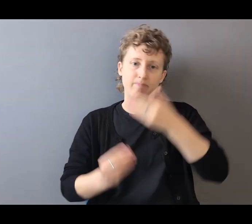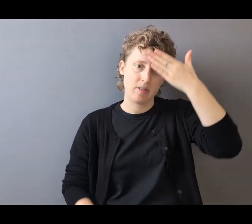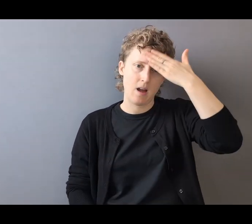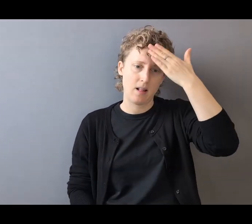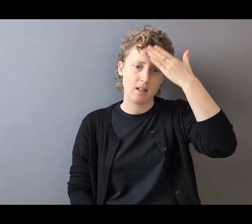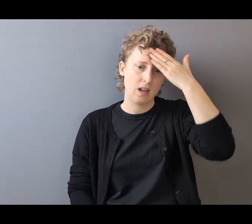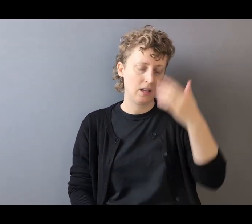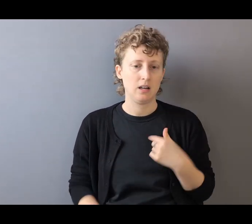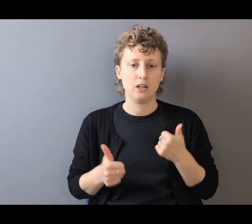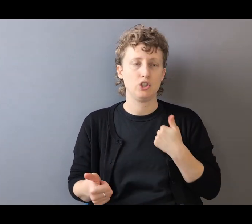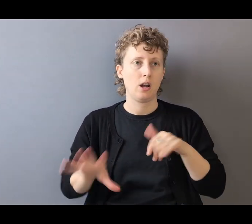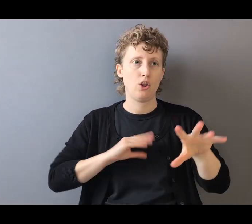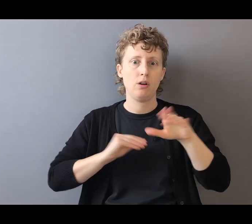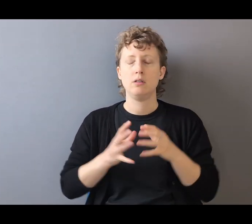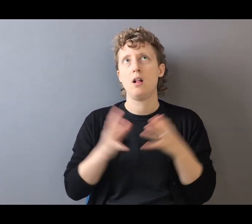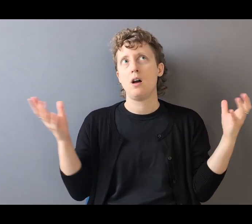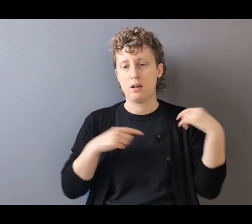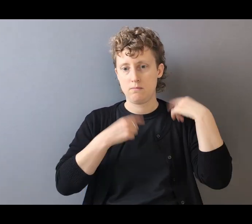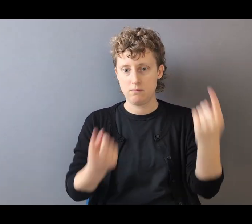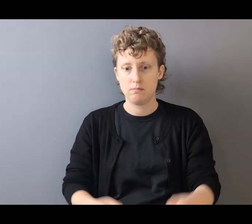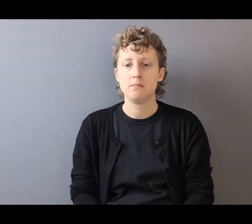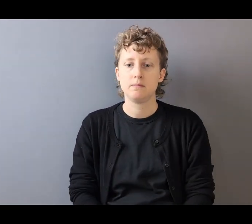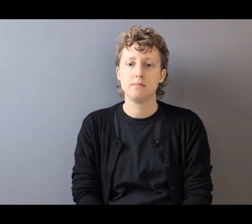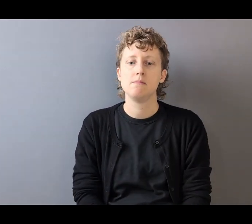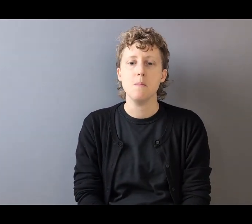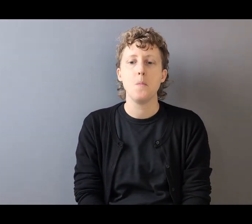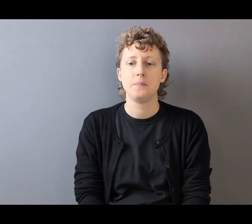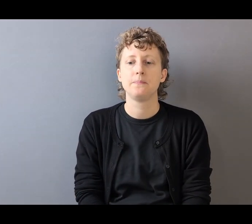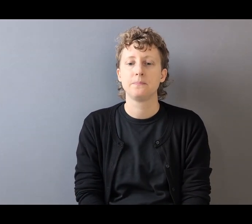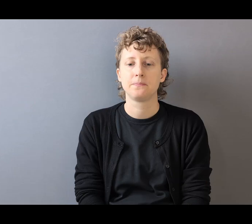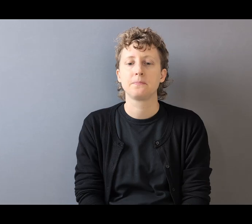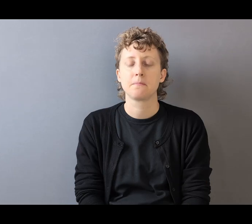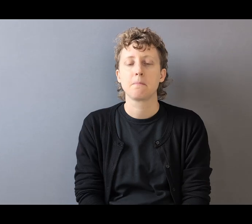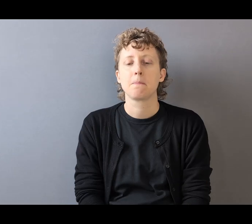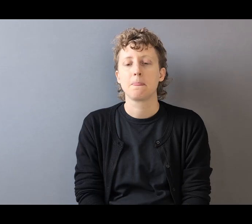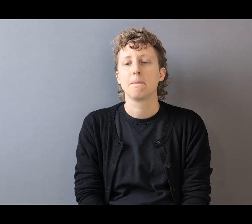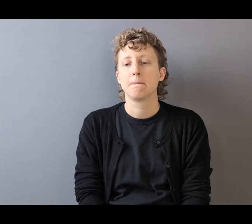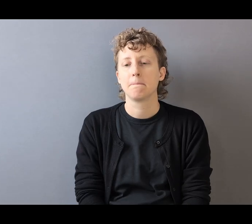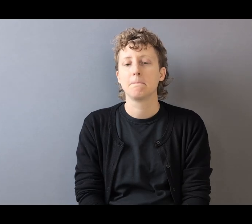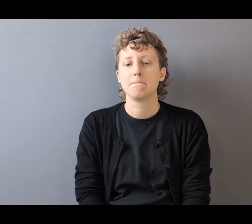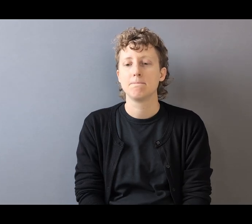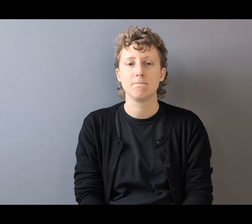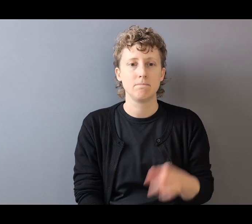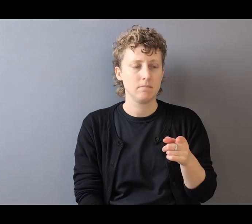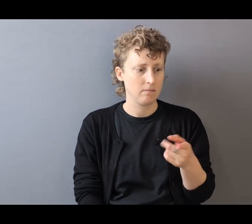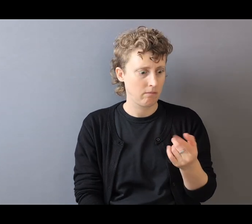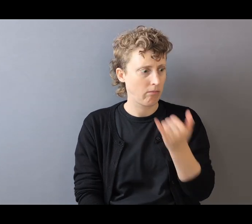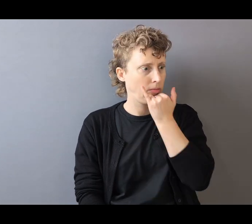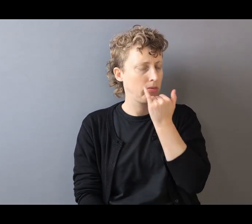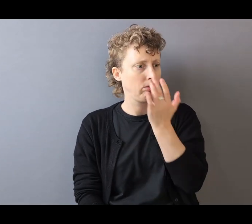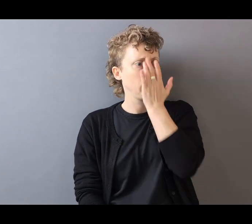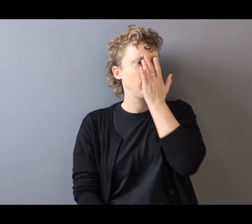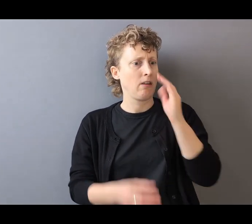I've learned a lot. Yeah, there's always somebody. There's always Yes. somebody somewhere who have stumbled over the same issue